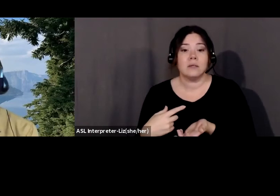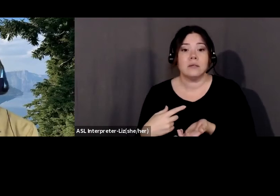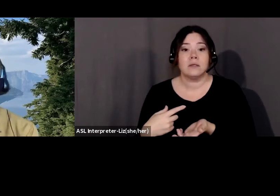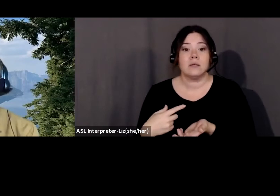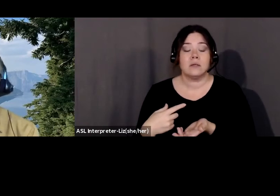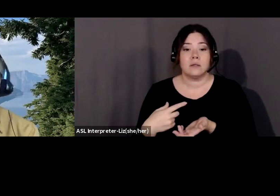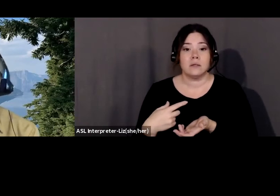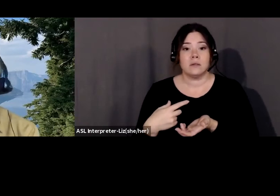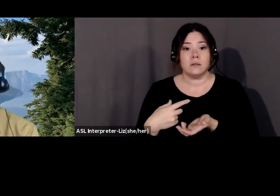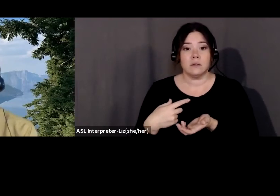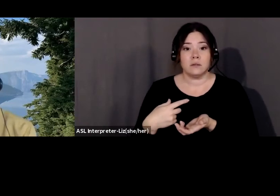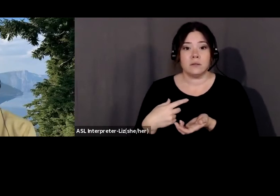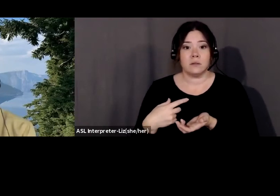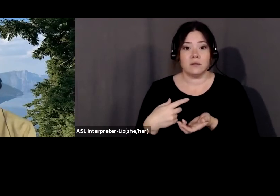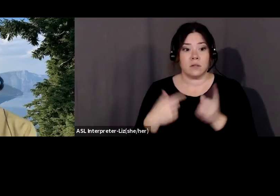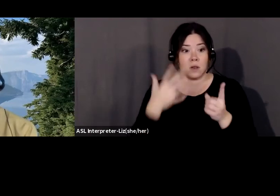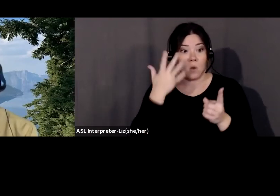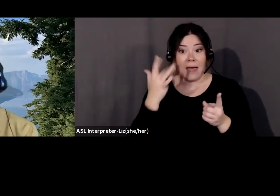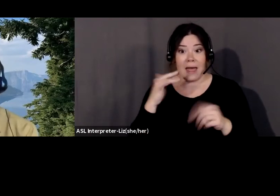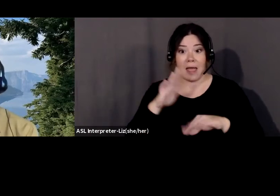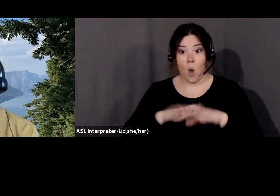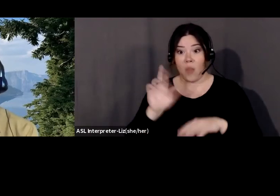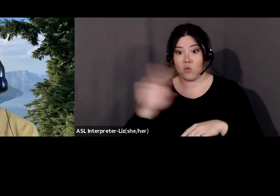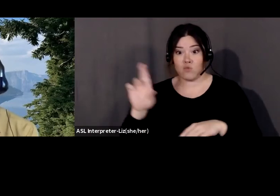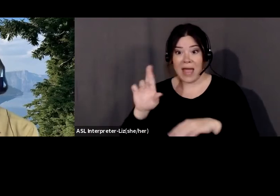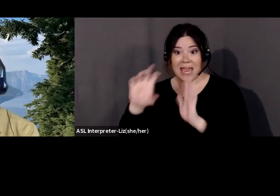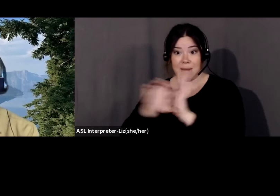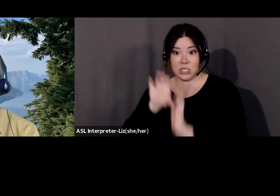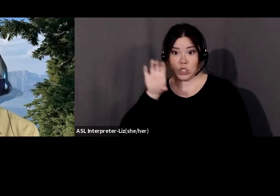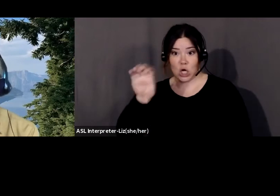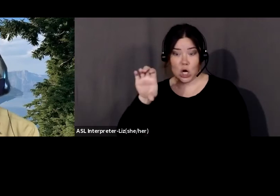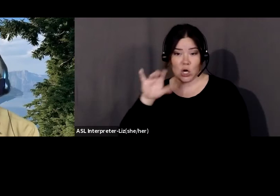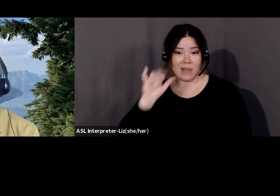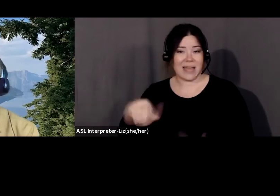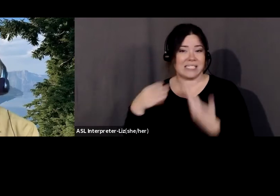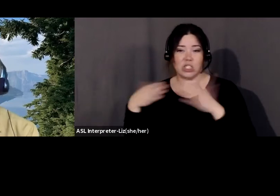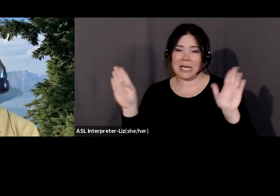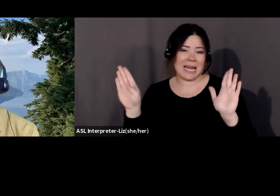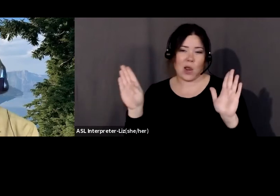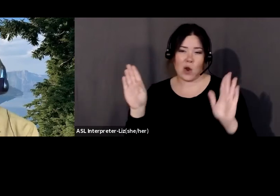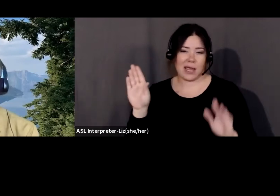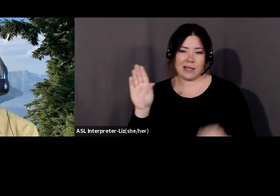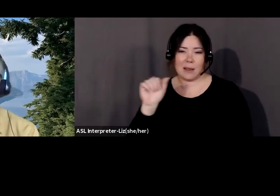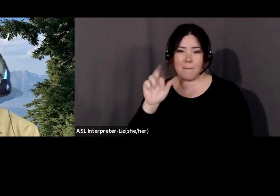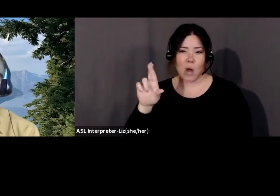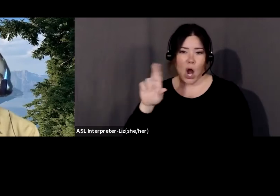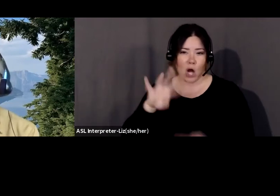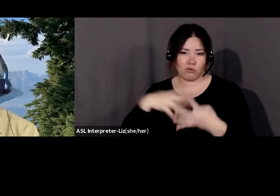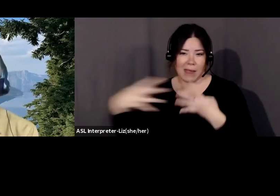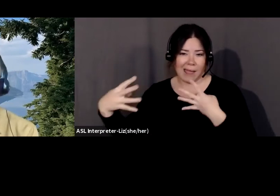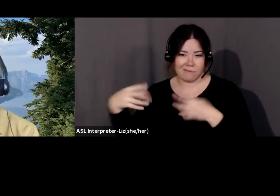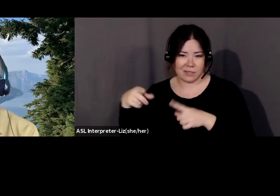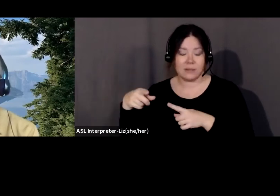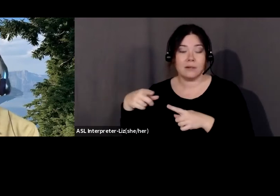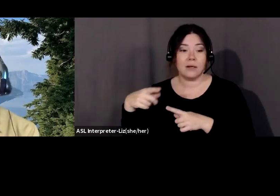because in the graphic to the right actually is just a generic bar graph. And the reason I have that in there is